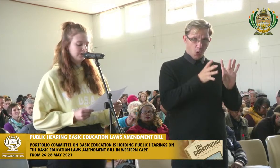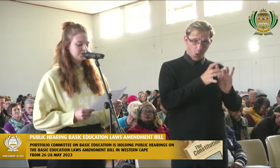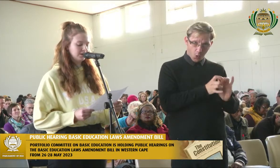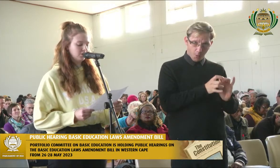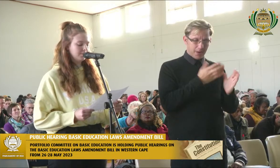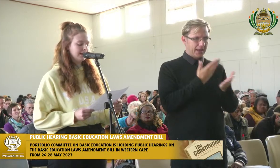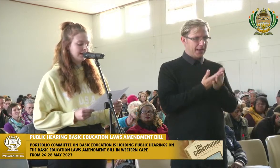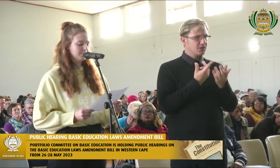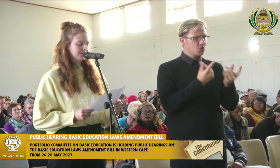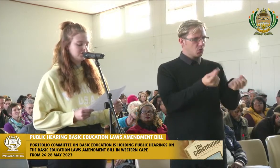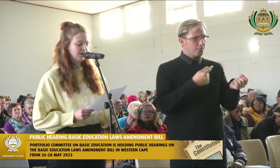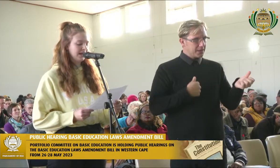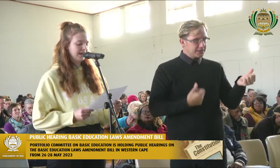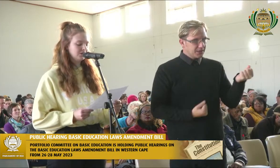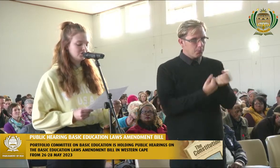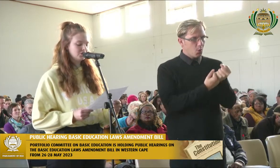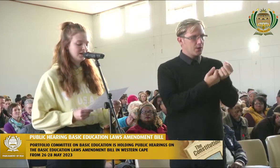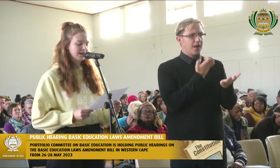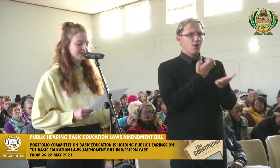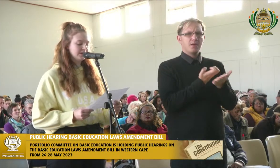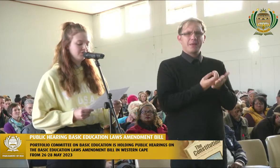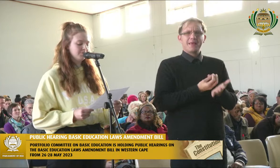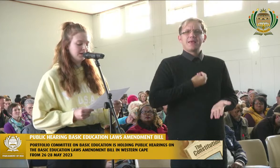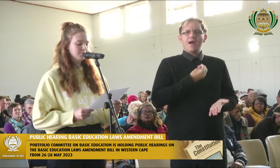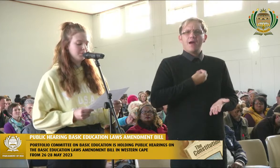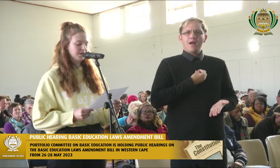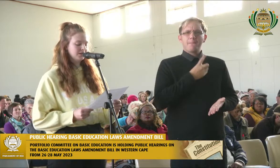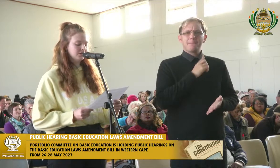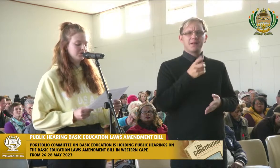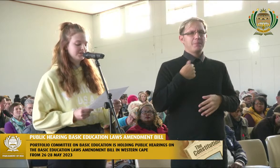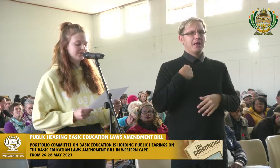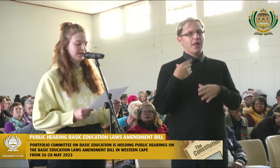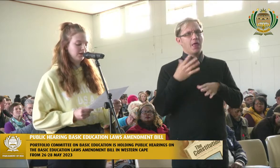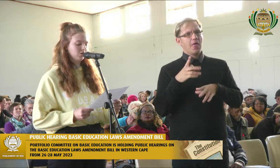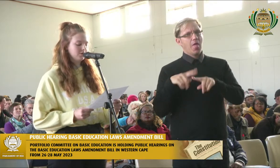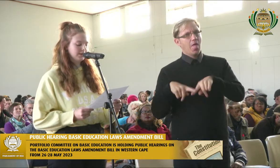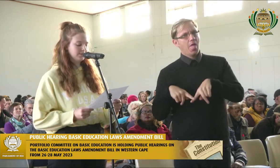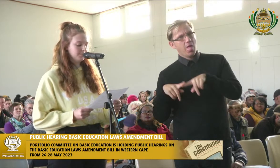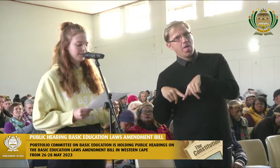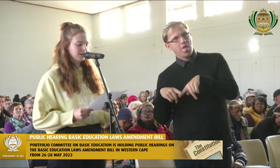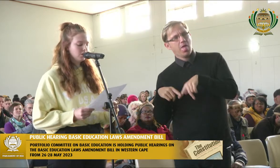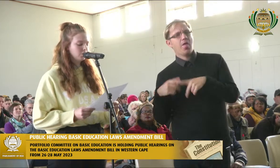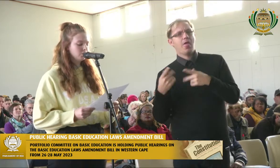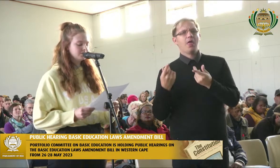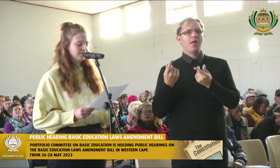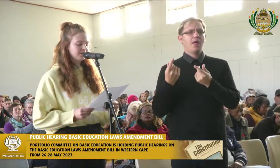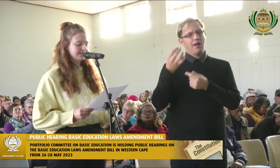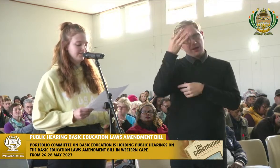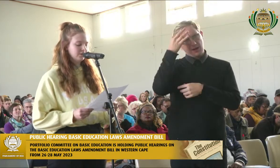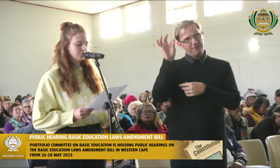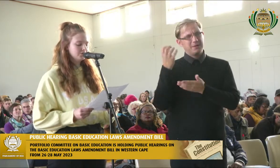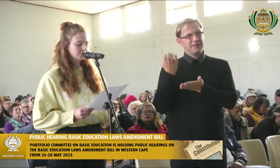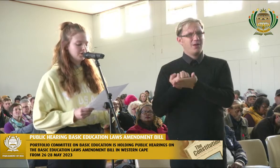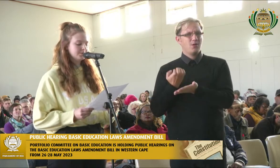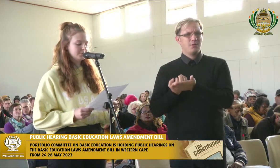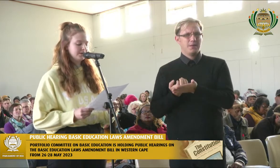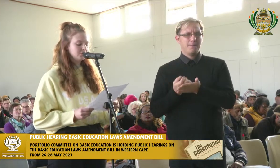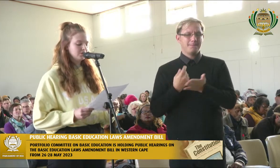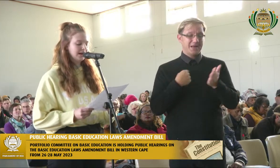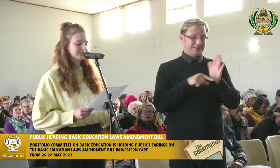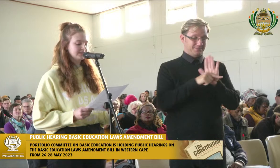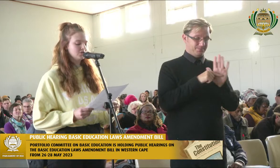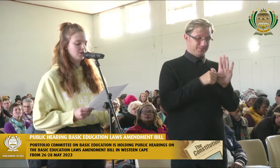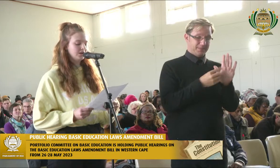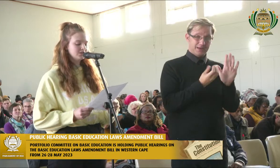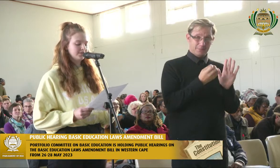contribute to our country's economy at a much younger age, instead of being a burden to said economy. Clause 37 usurps